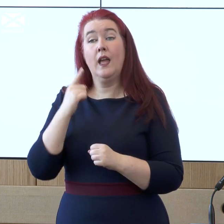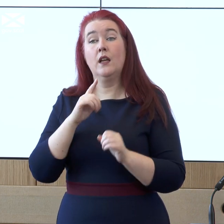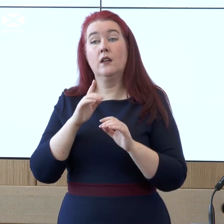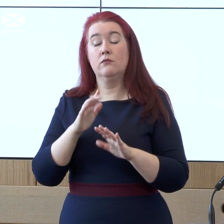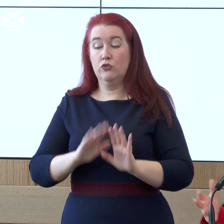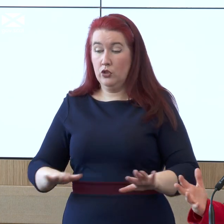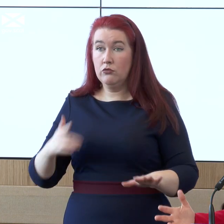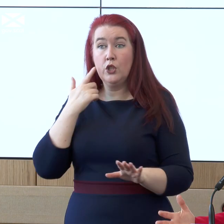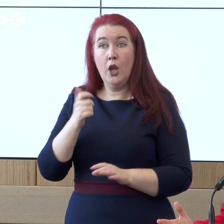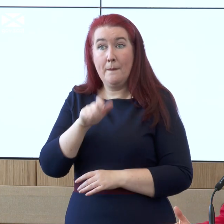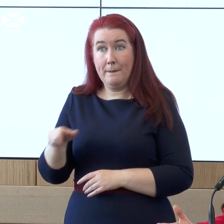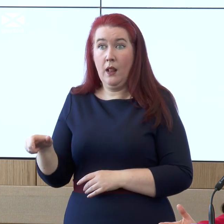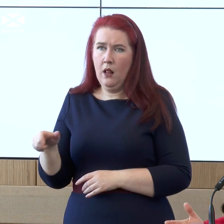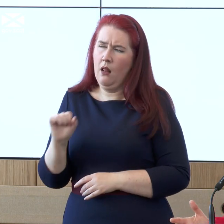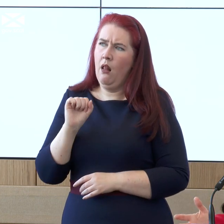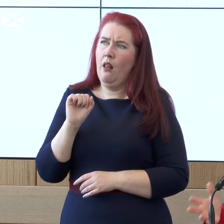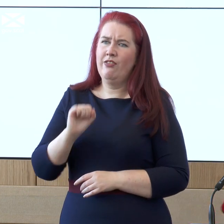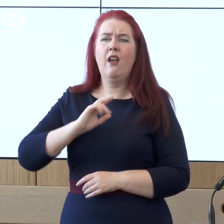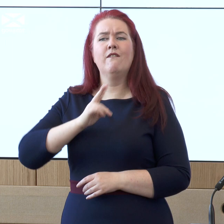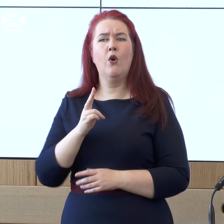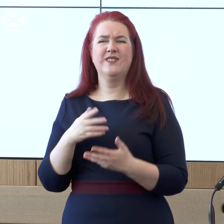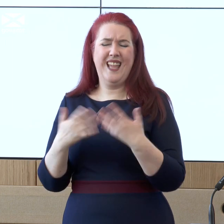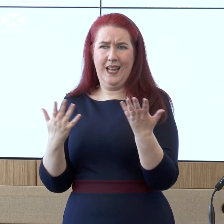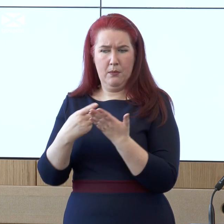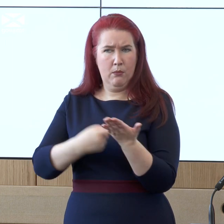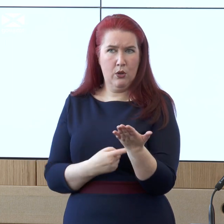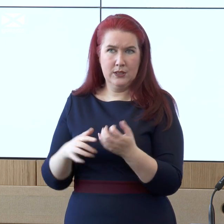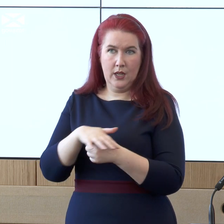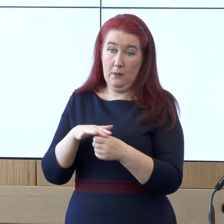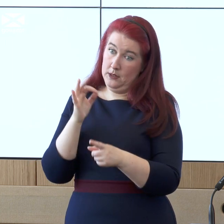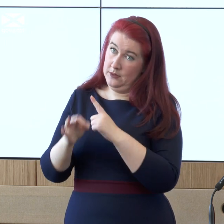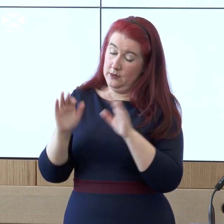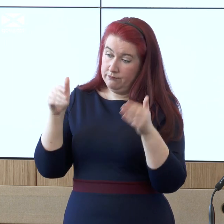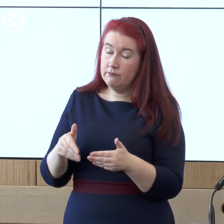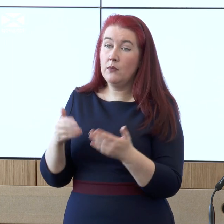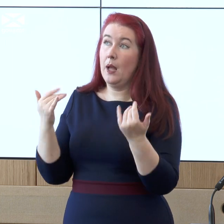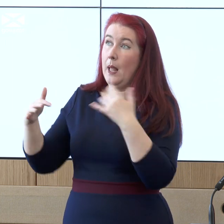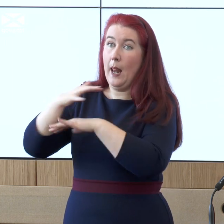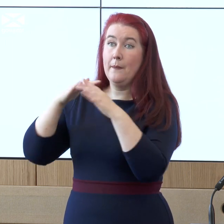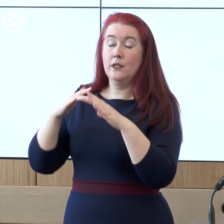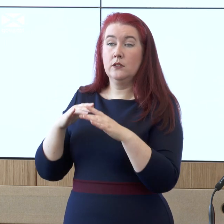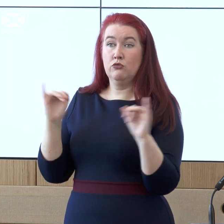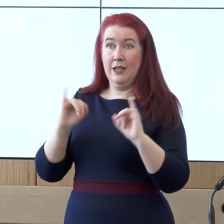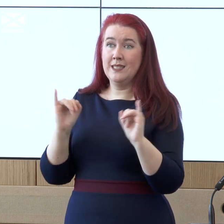people across all areas of policy, but particularly in how we tackle the climate crisis, are crucial.